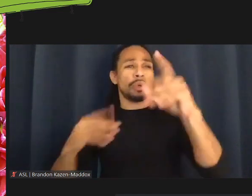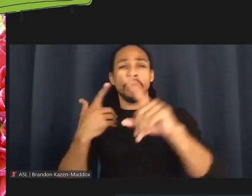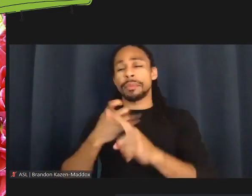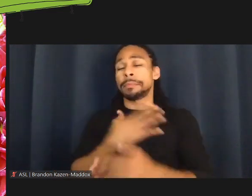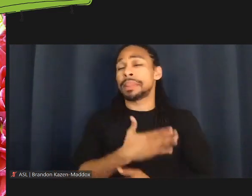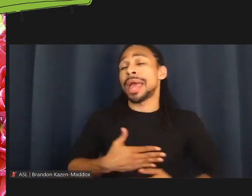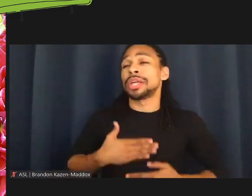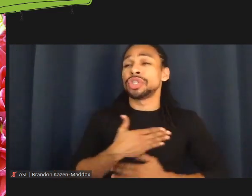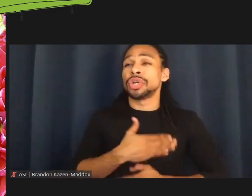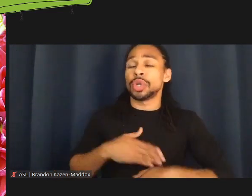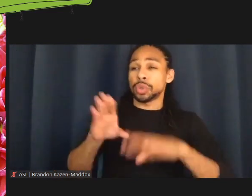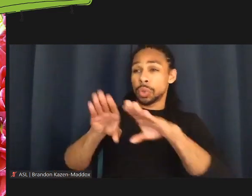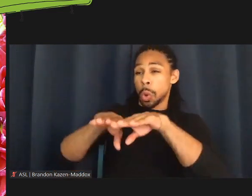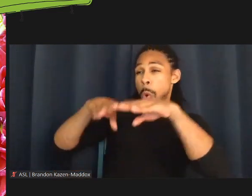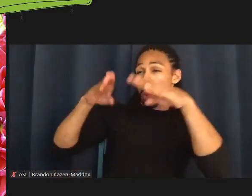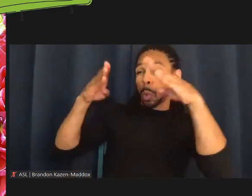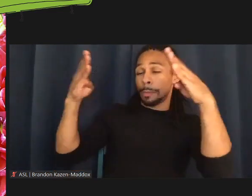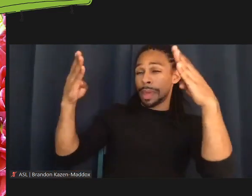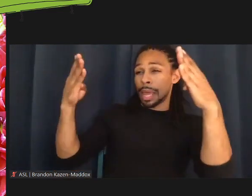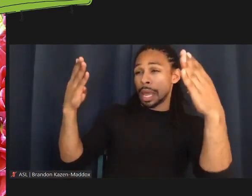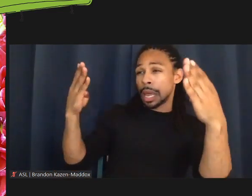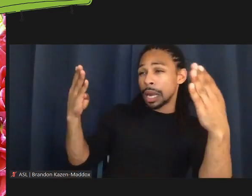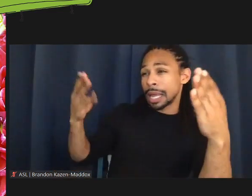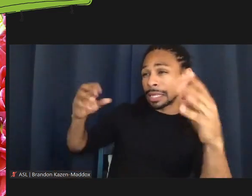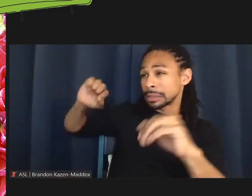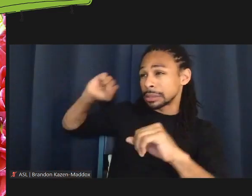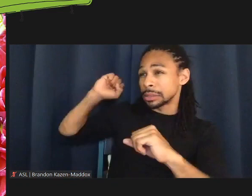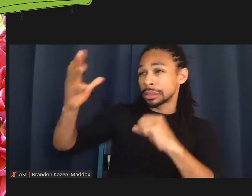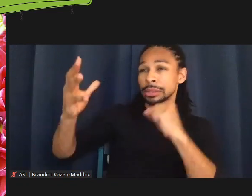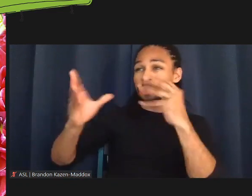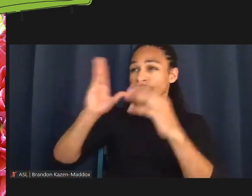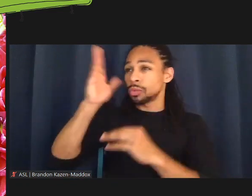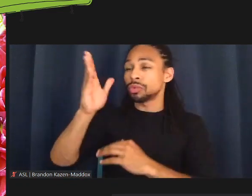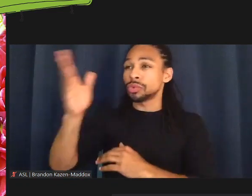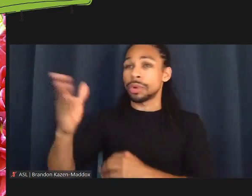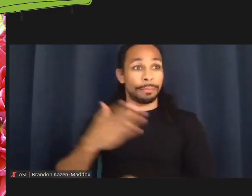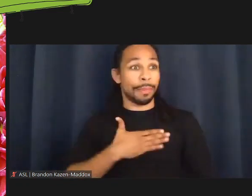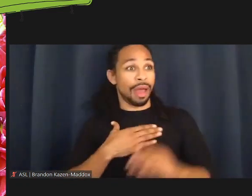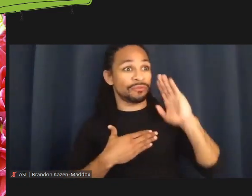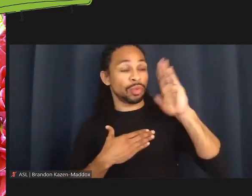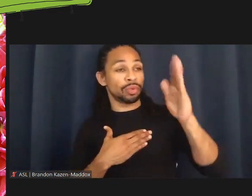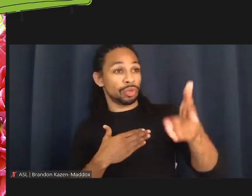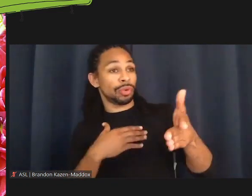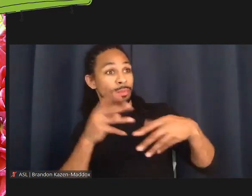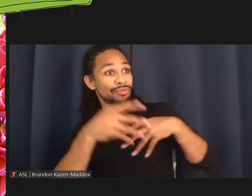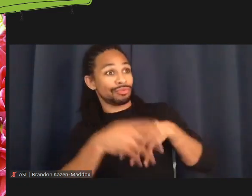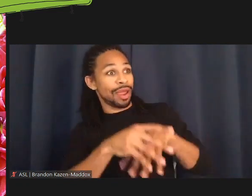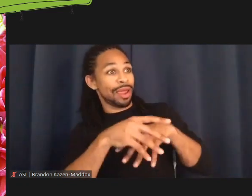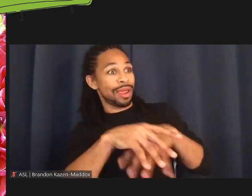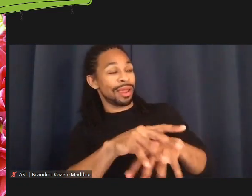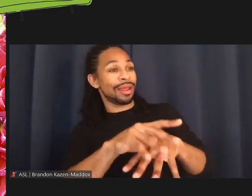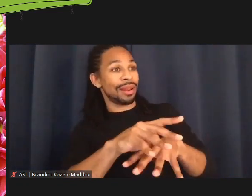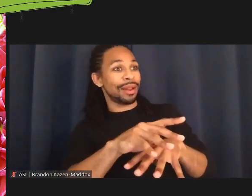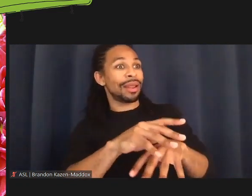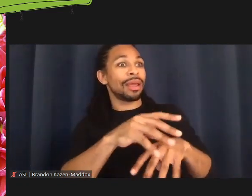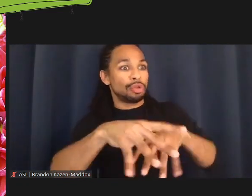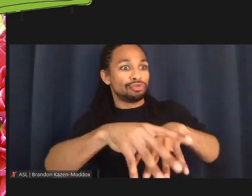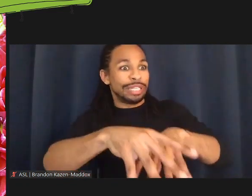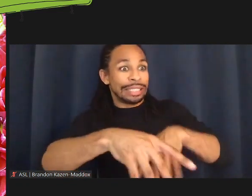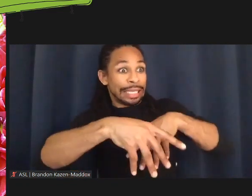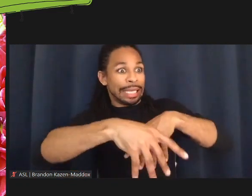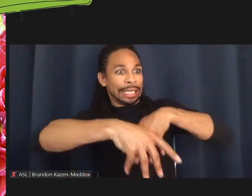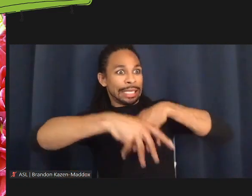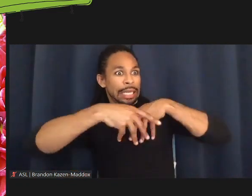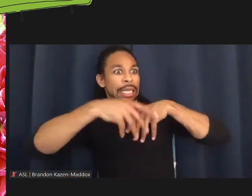better future. My future, a parade, receding in Bustelo bricks, so